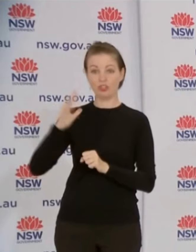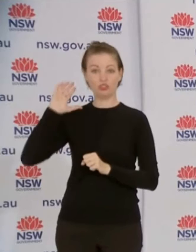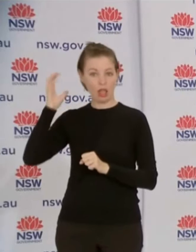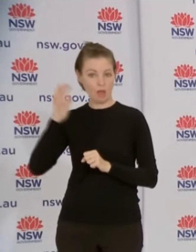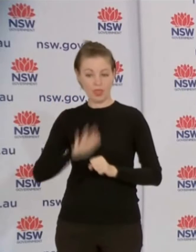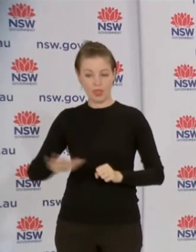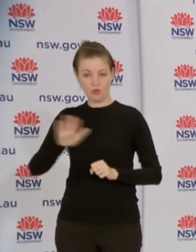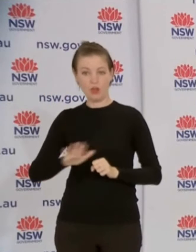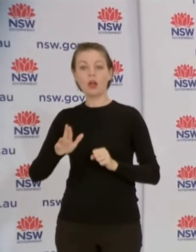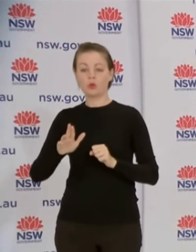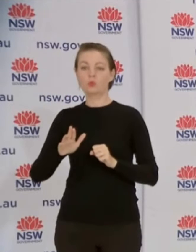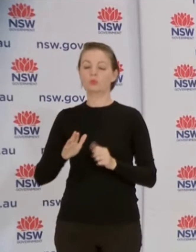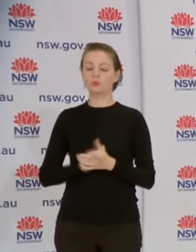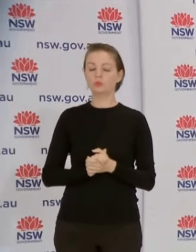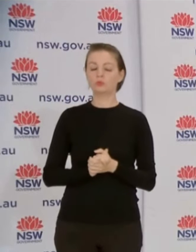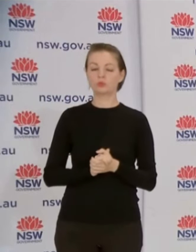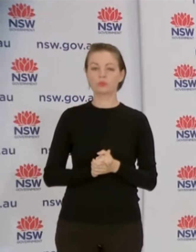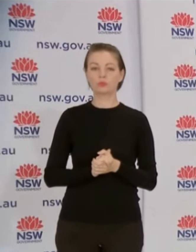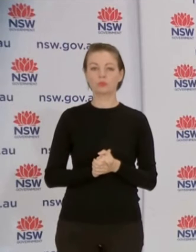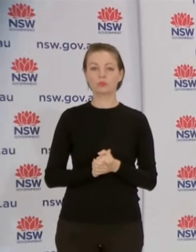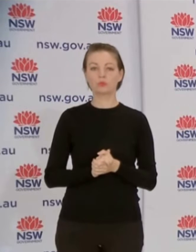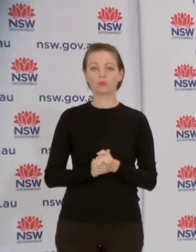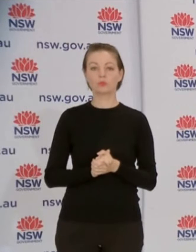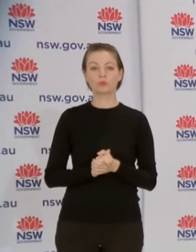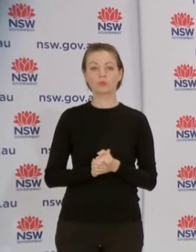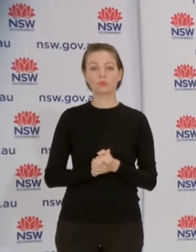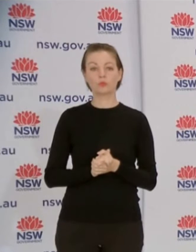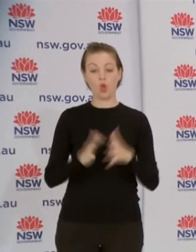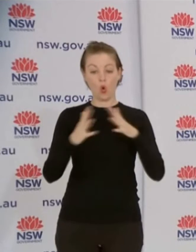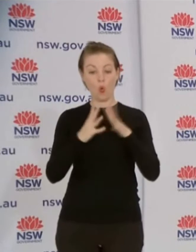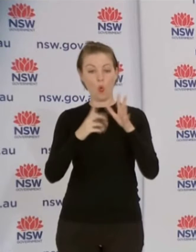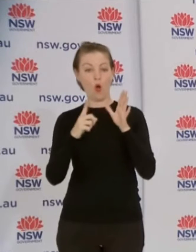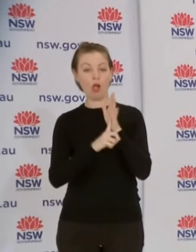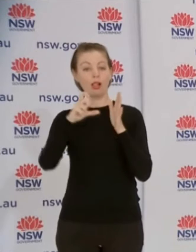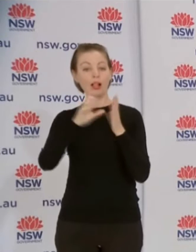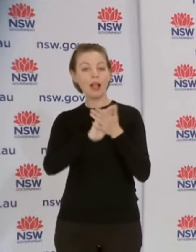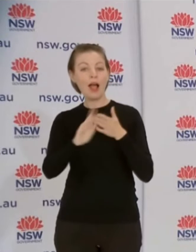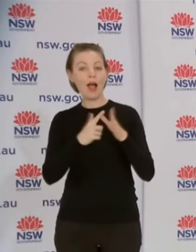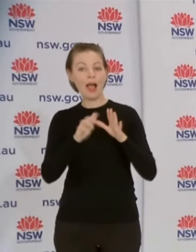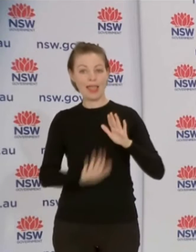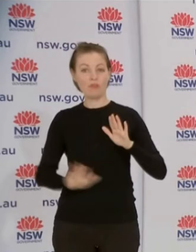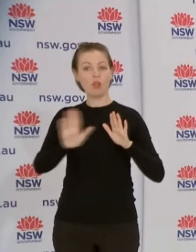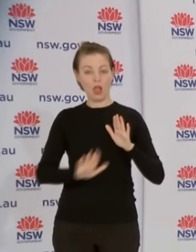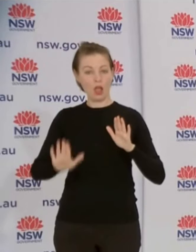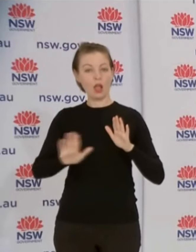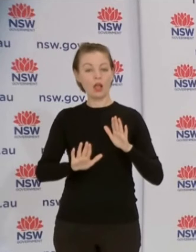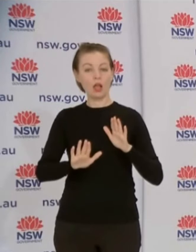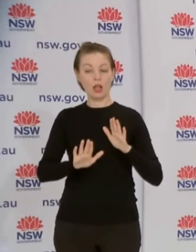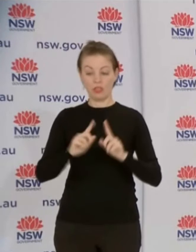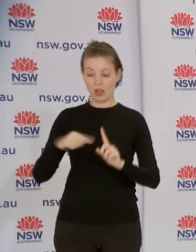Harbour local government area. I want to have another call out to the Committee of Walker. The week ending